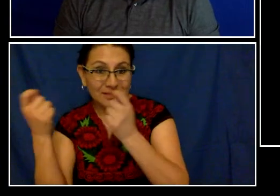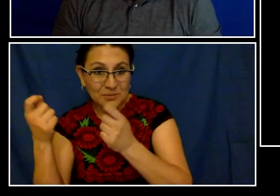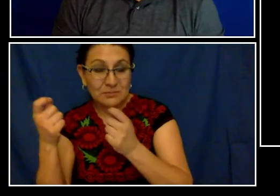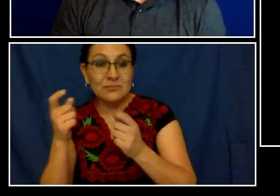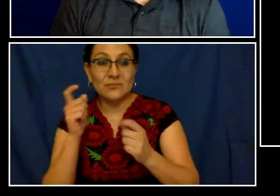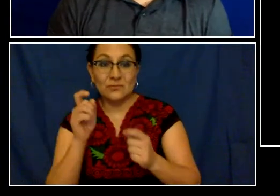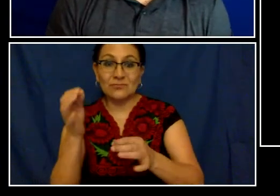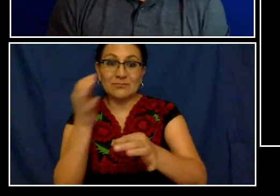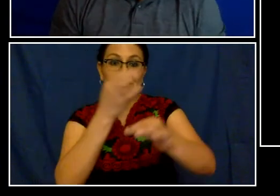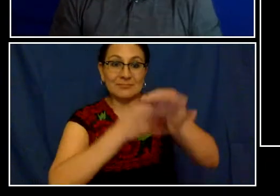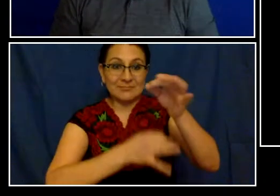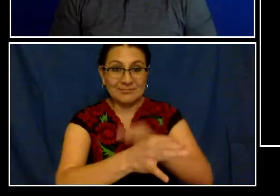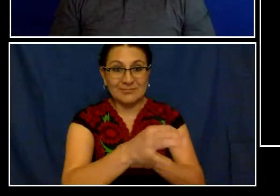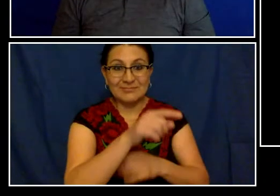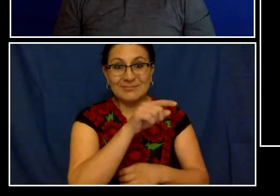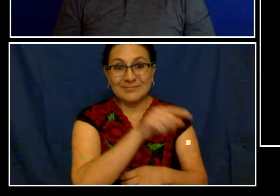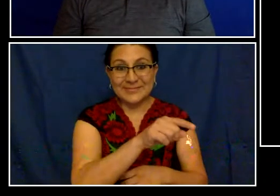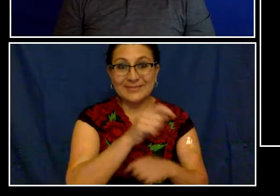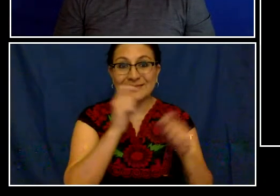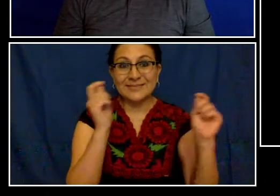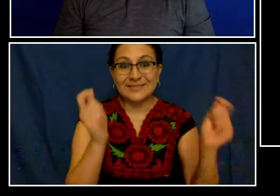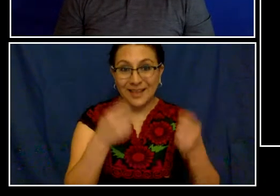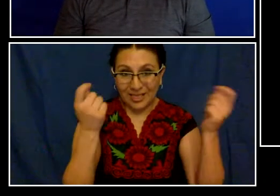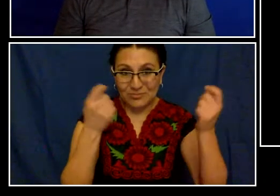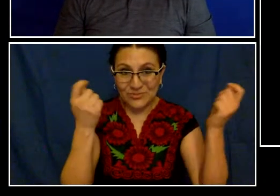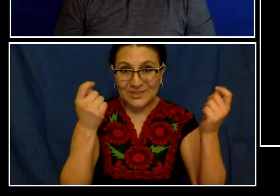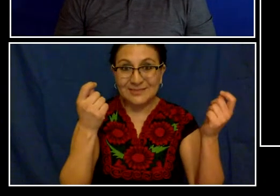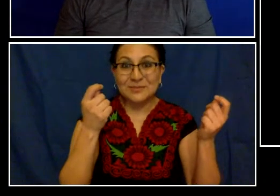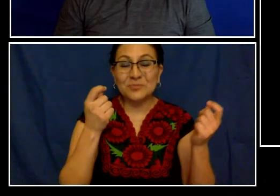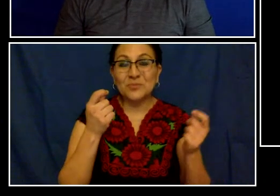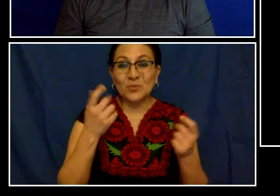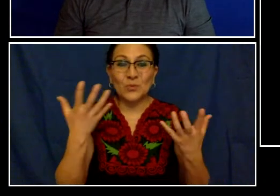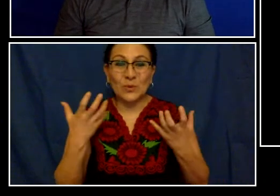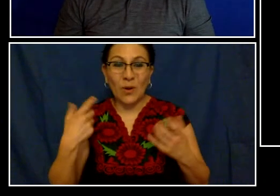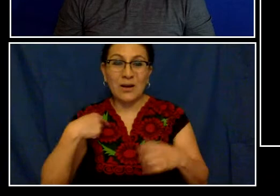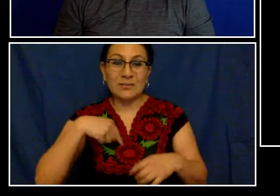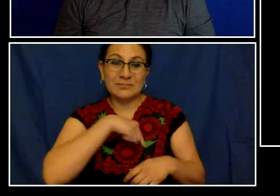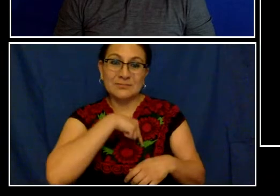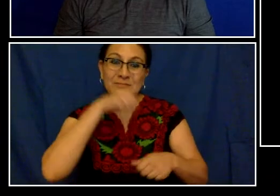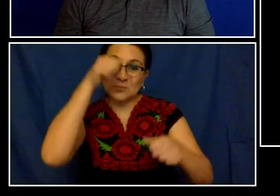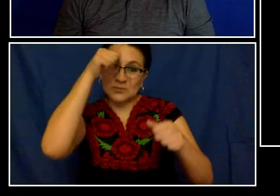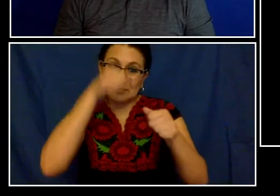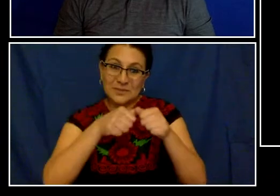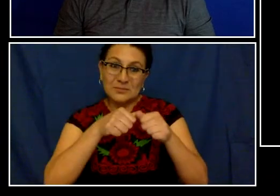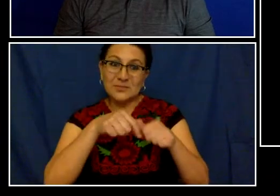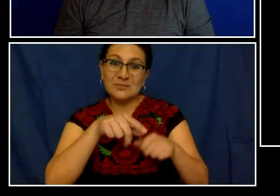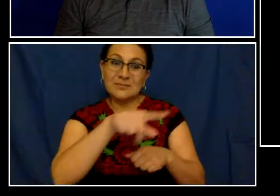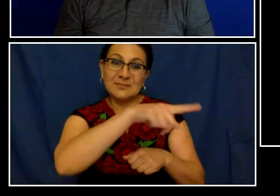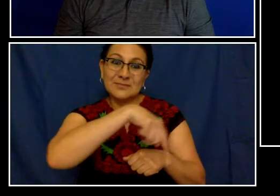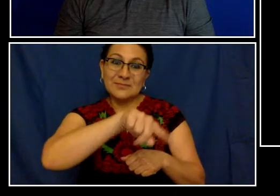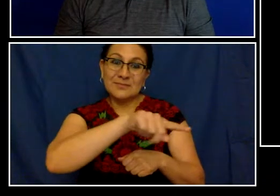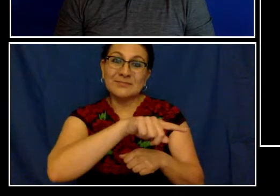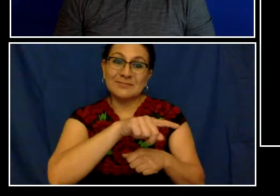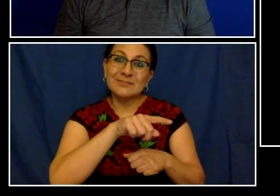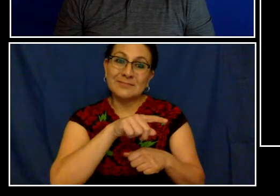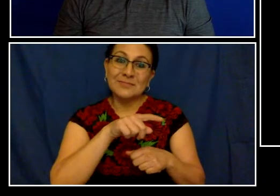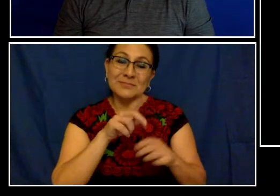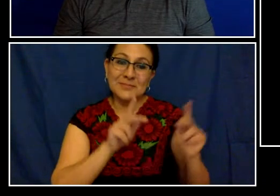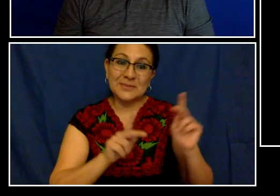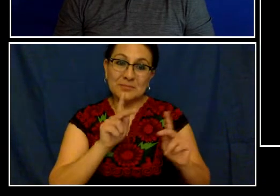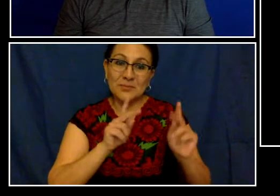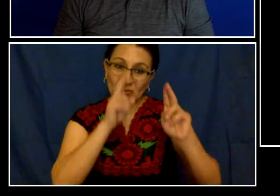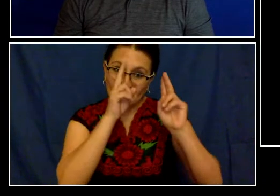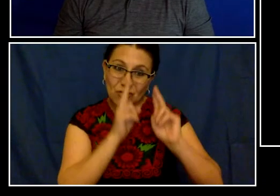people. Okay, it's not Columbus's celebration. We need to change this into Indigenous Peoples Day to celebrate the indigenous people of the